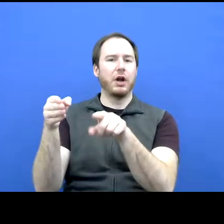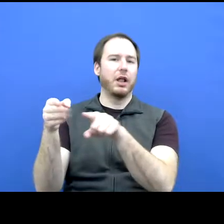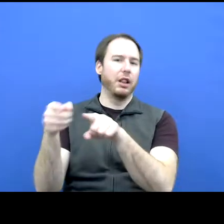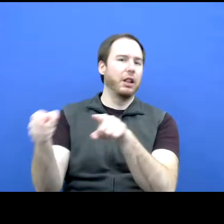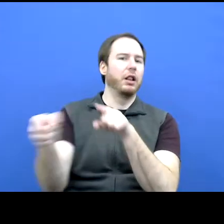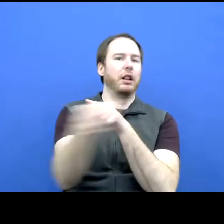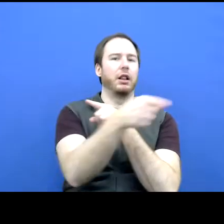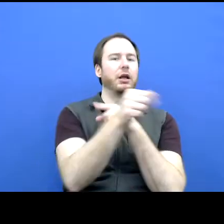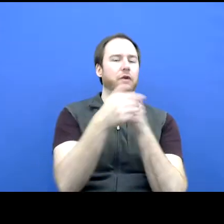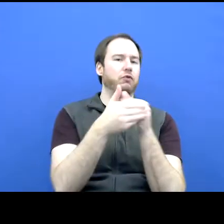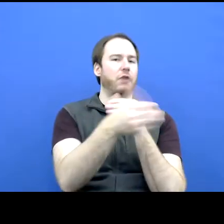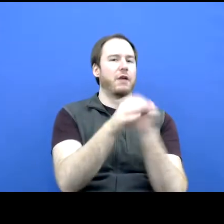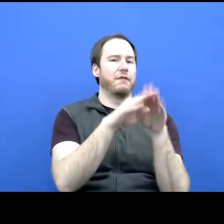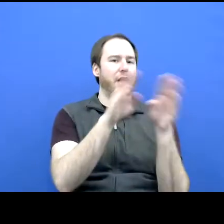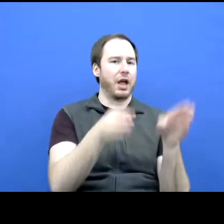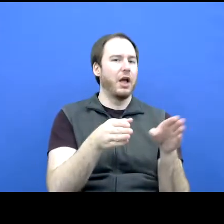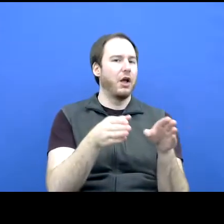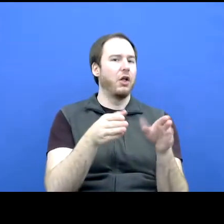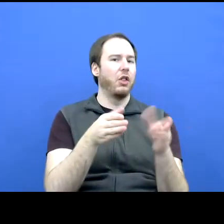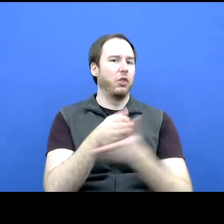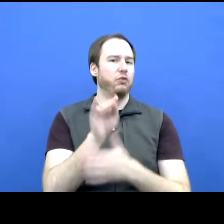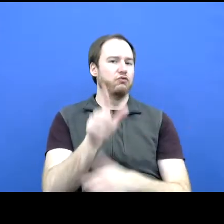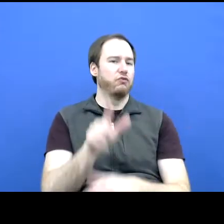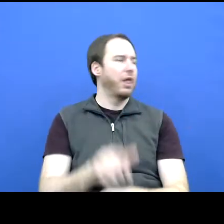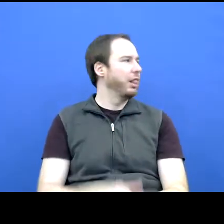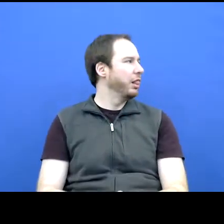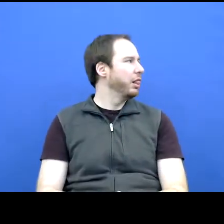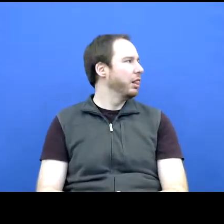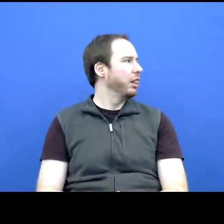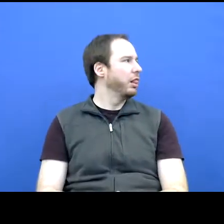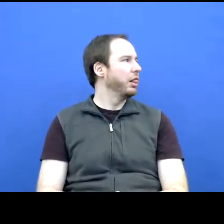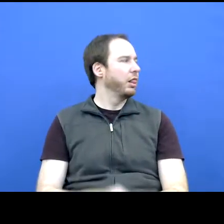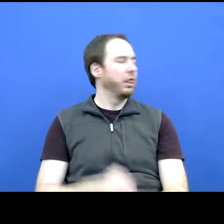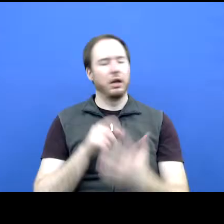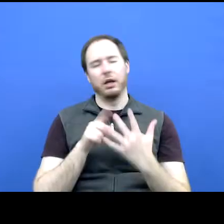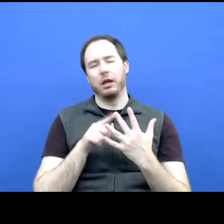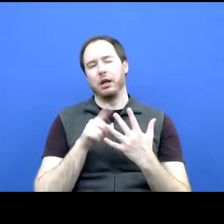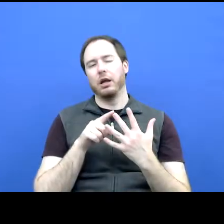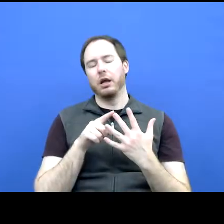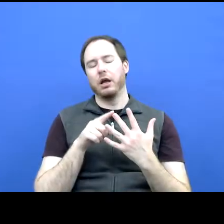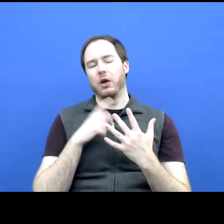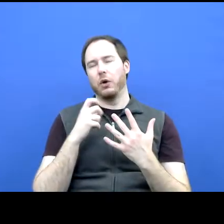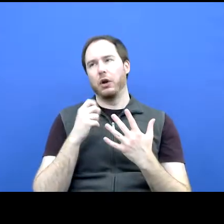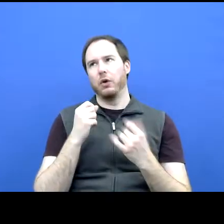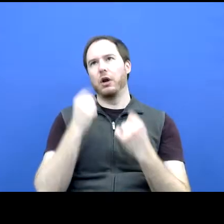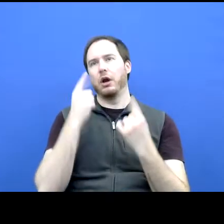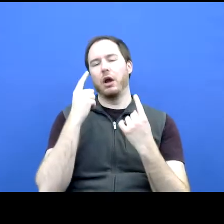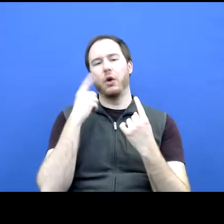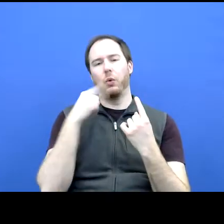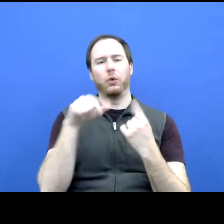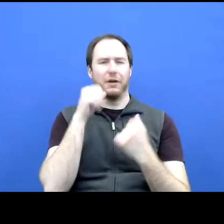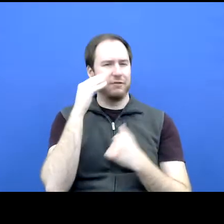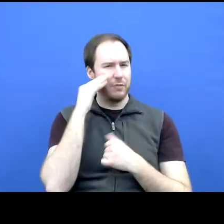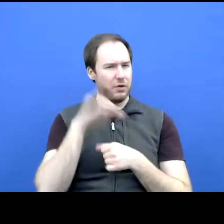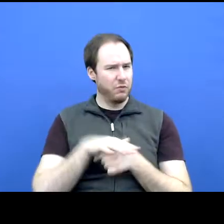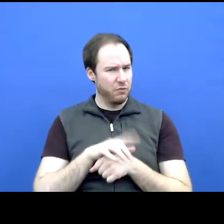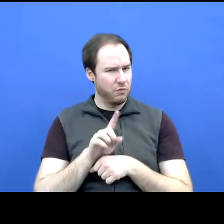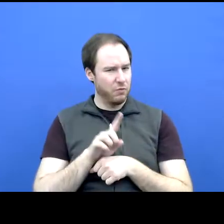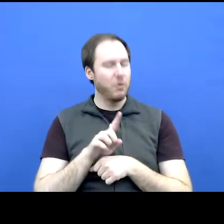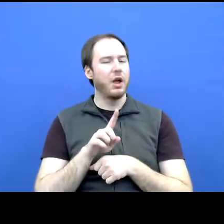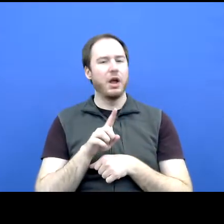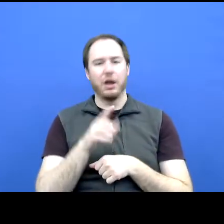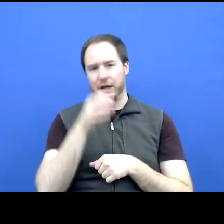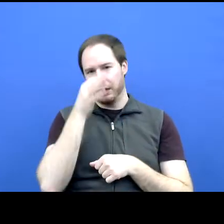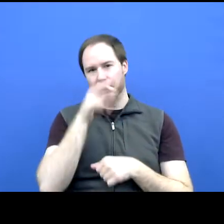that's where you see the rest of the houses at. Yeah, it's just to be clear for people not familiar with the location, it's